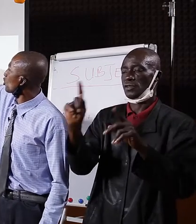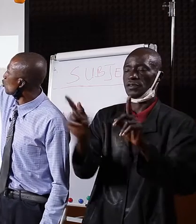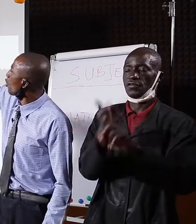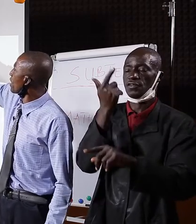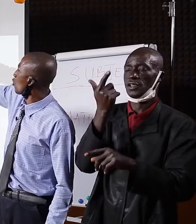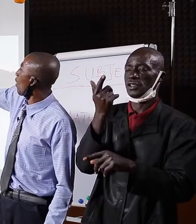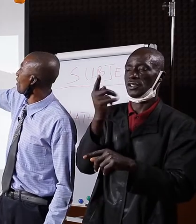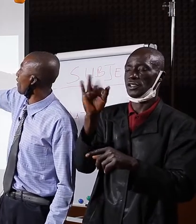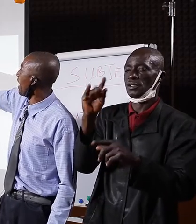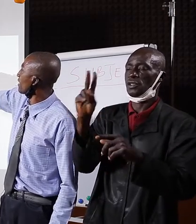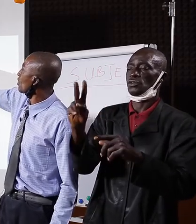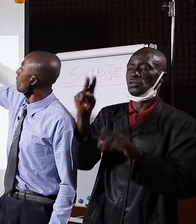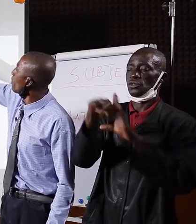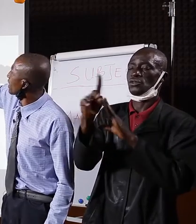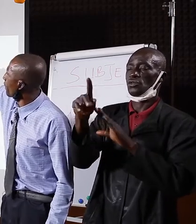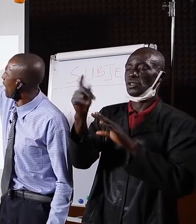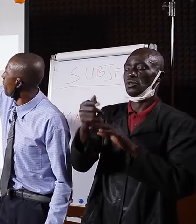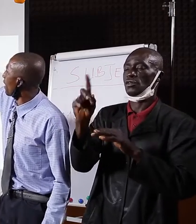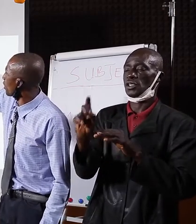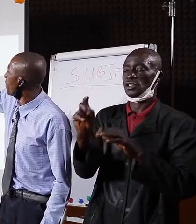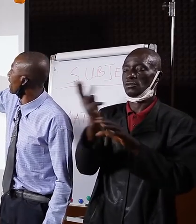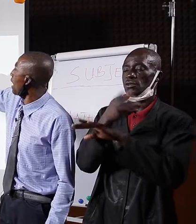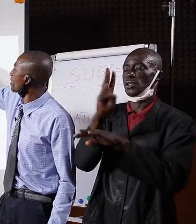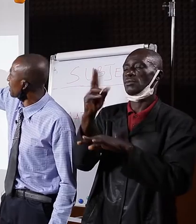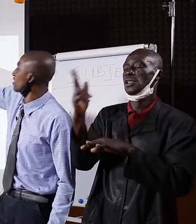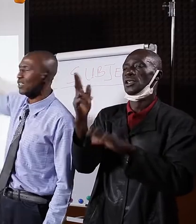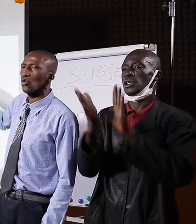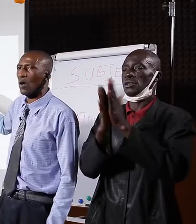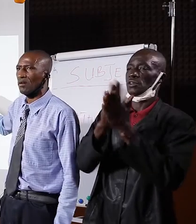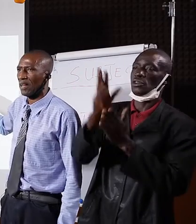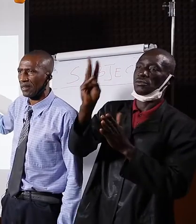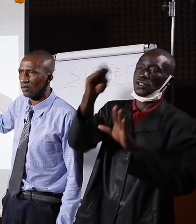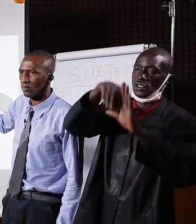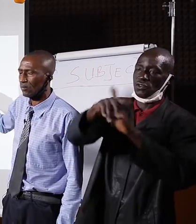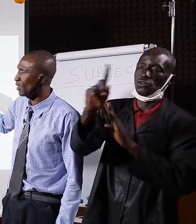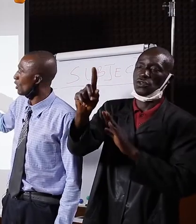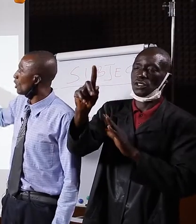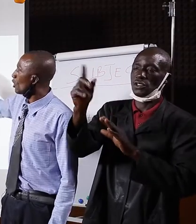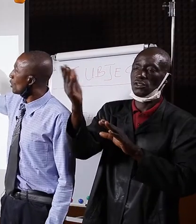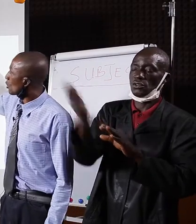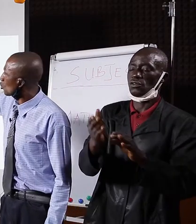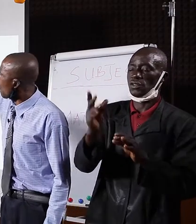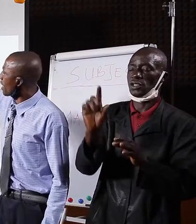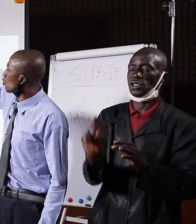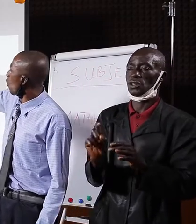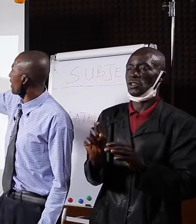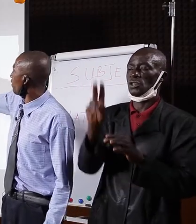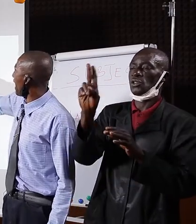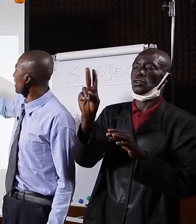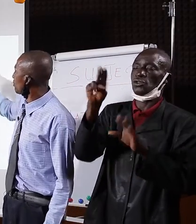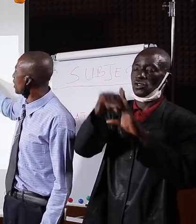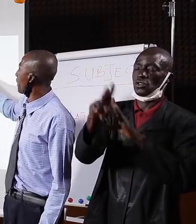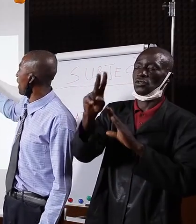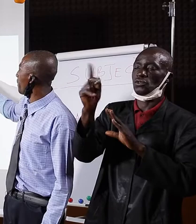term, that is 2 into 1 over x, multiplied by 3 becomes 6 into 1 over x. 2 into 1